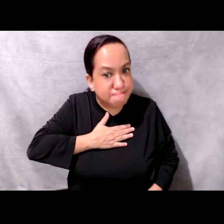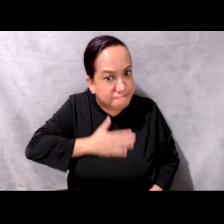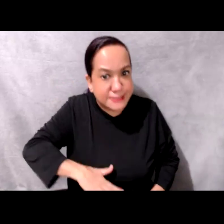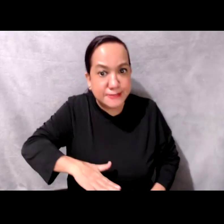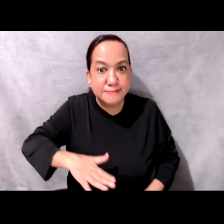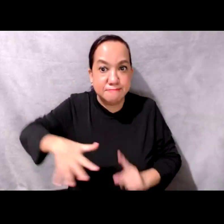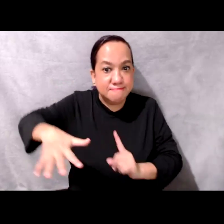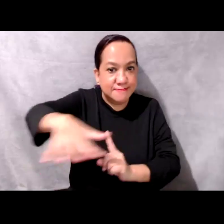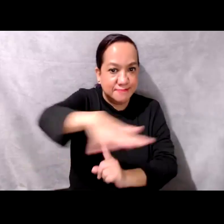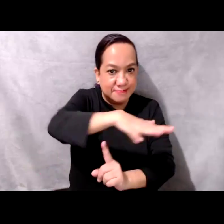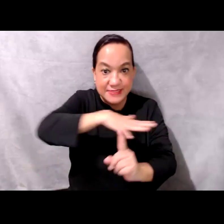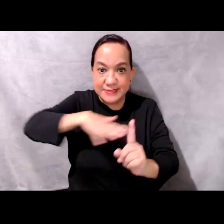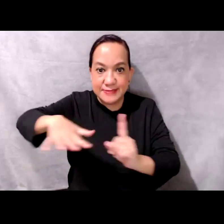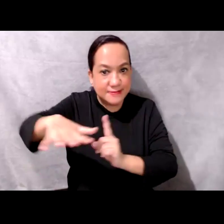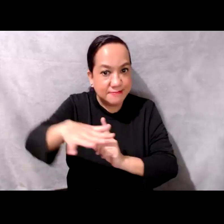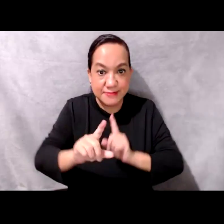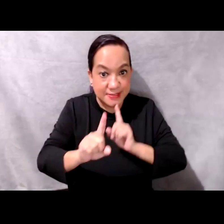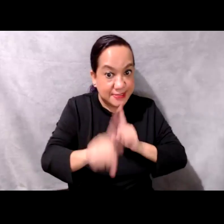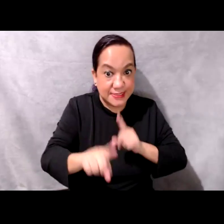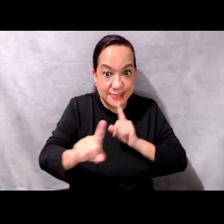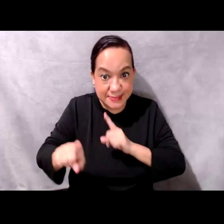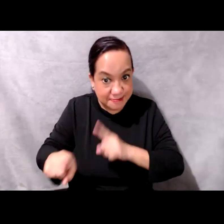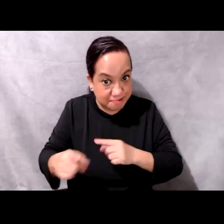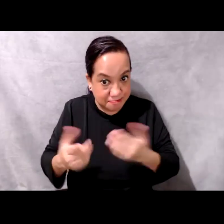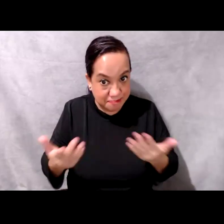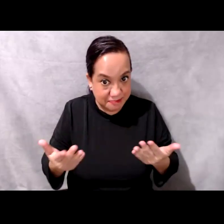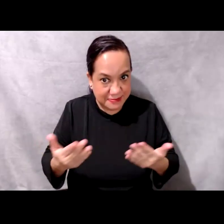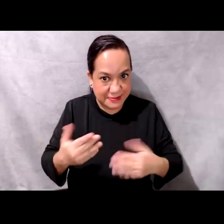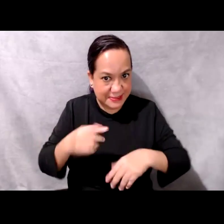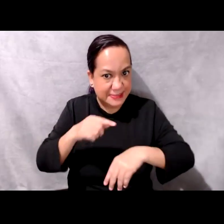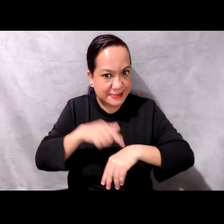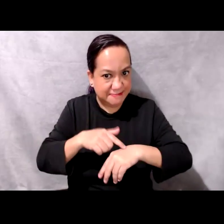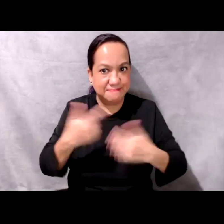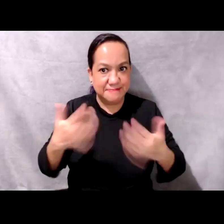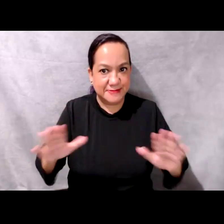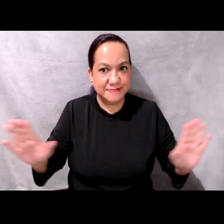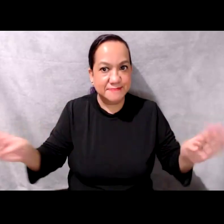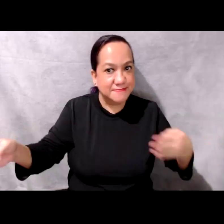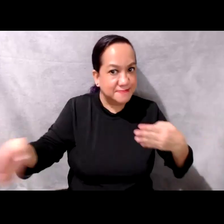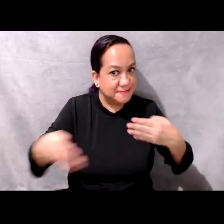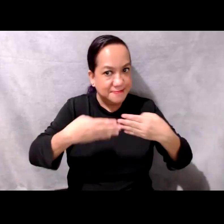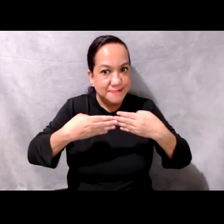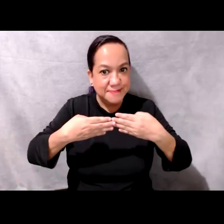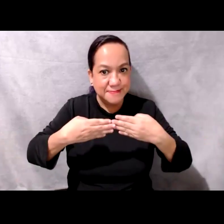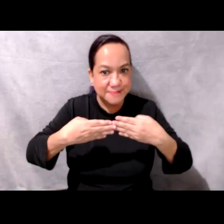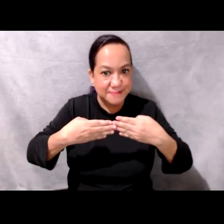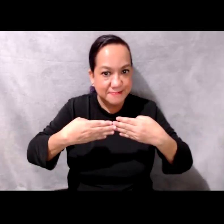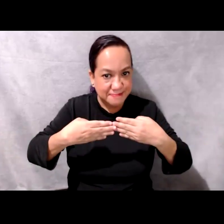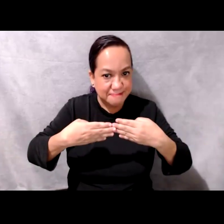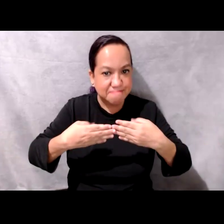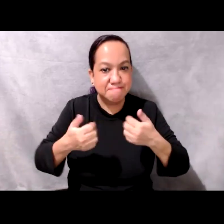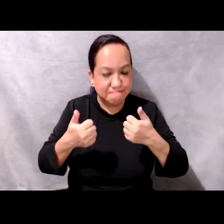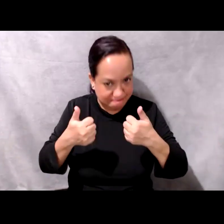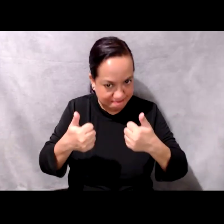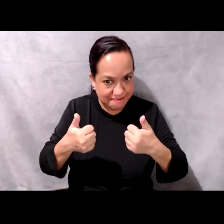said. And since we are coming to an end, so maybe keep it short and sweet, but please do take